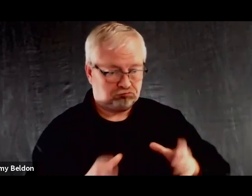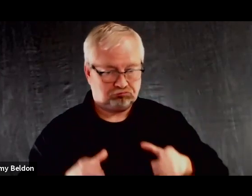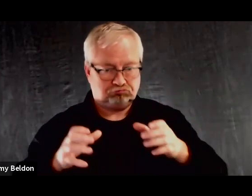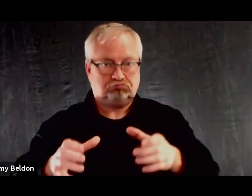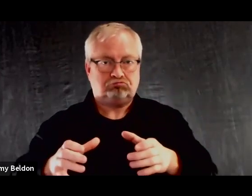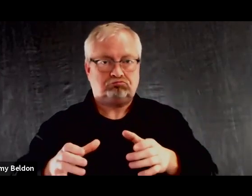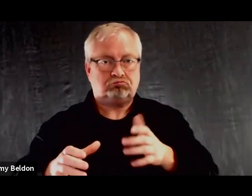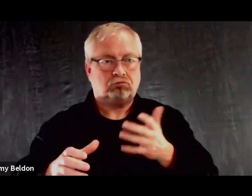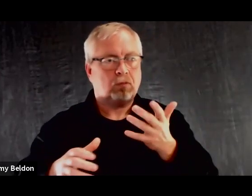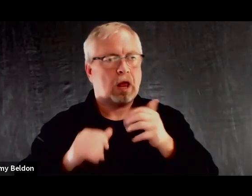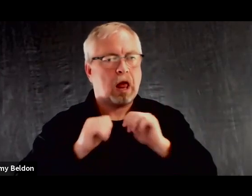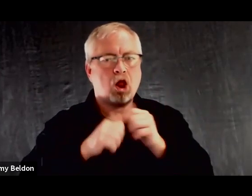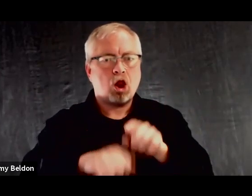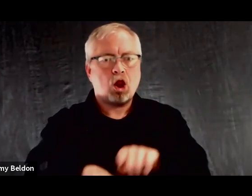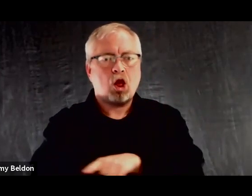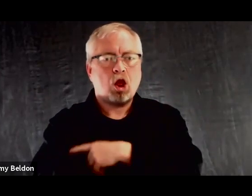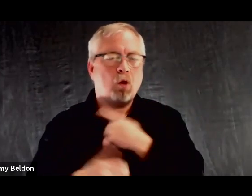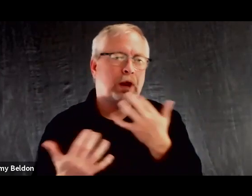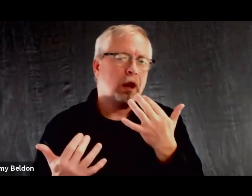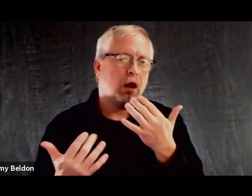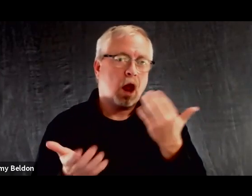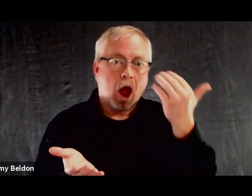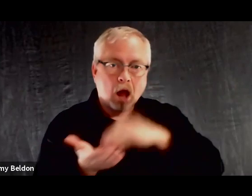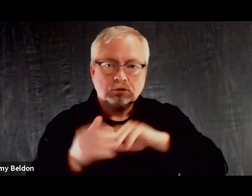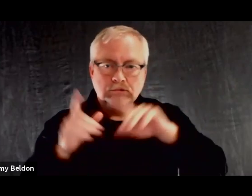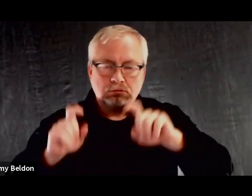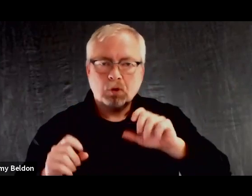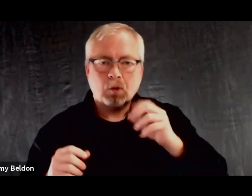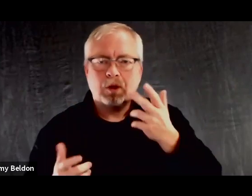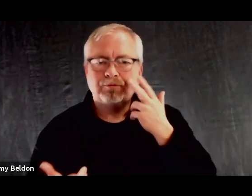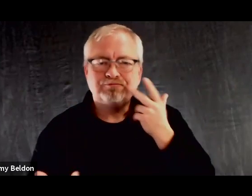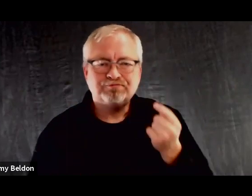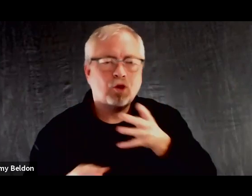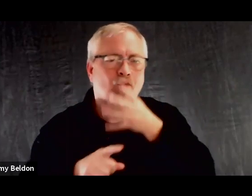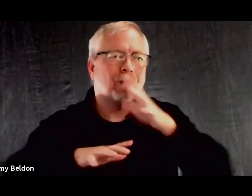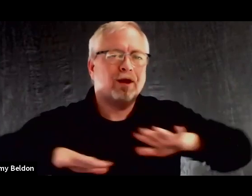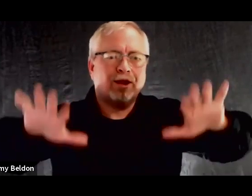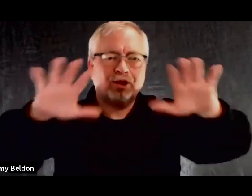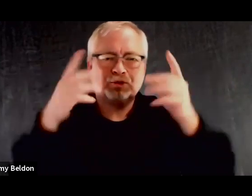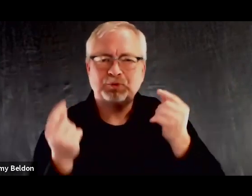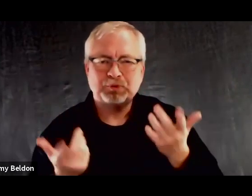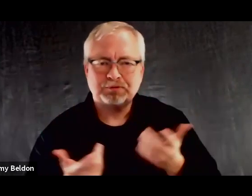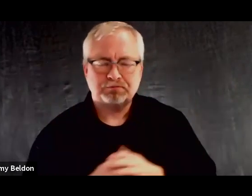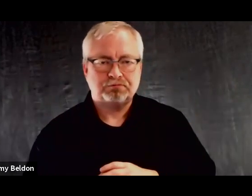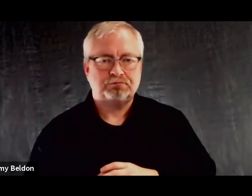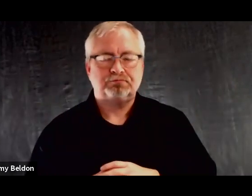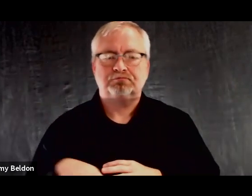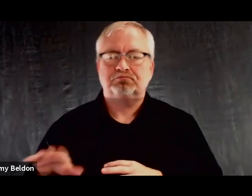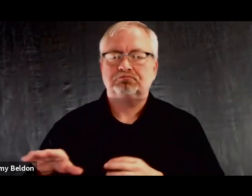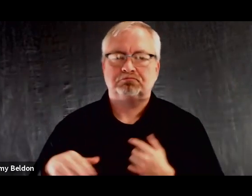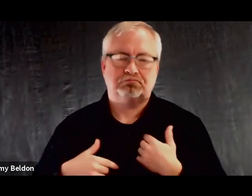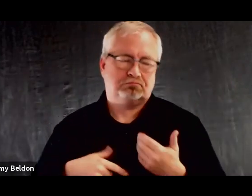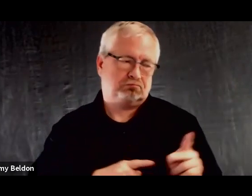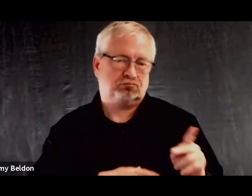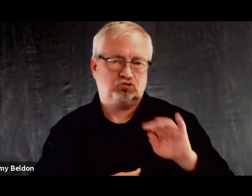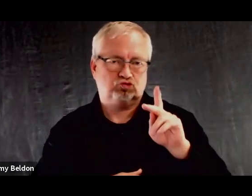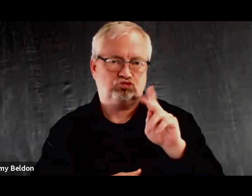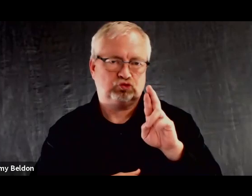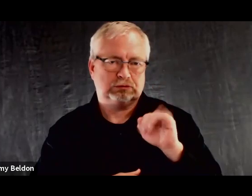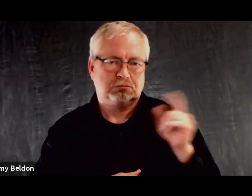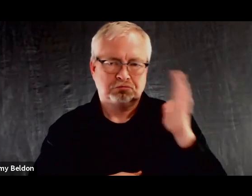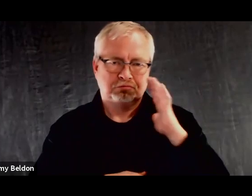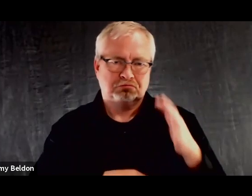Yeah, I think I'm going to ask Chris to take that one. The speed with which test results can be turned around, as